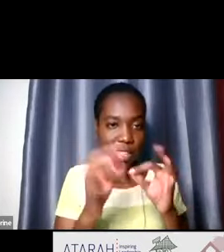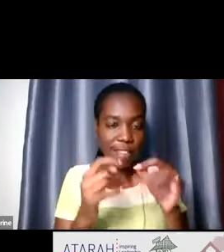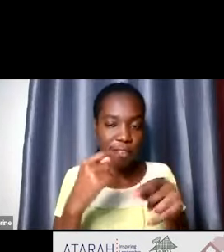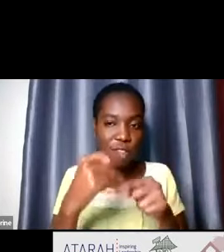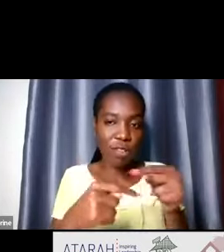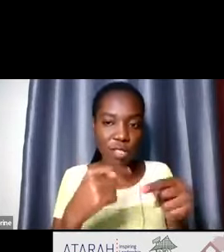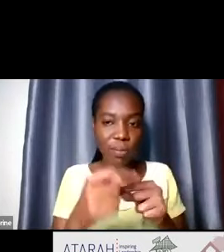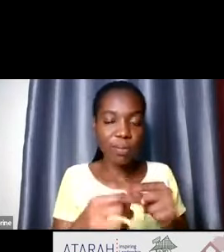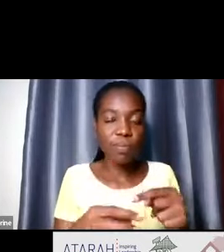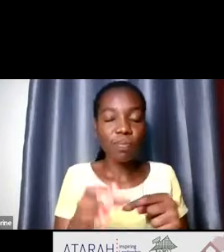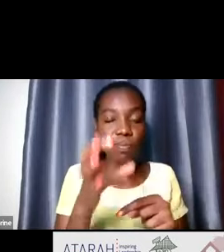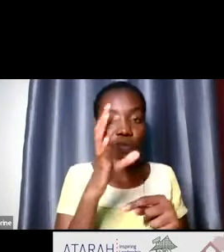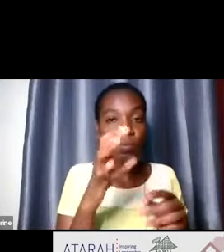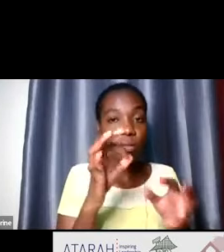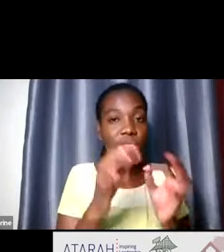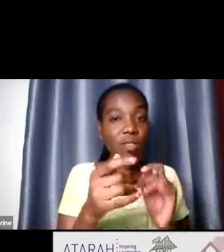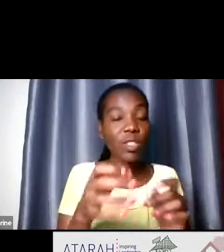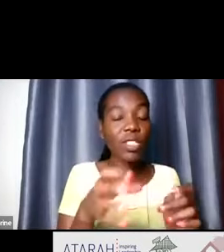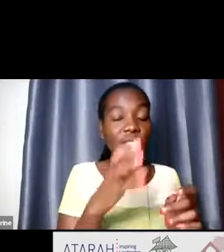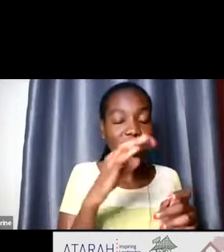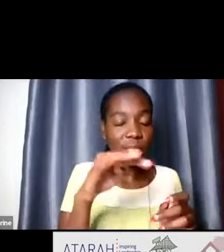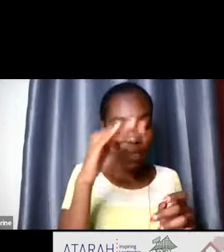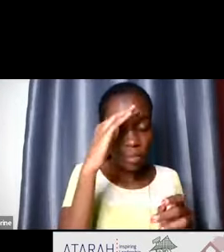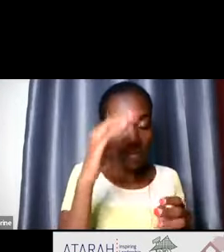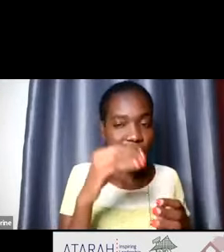if you've drank for like, I don't know how many years. Is it true?